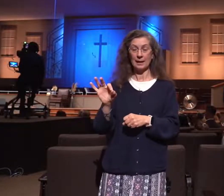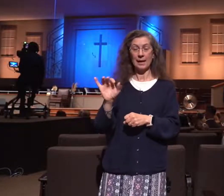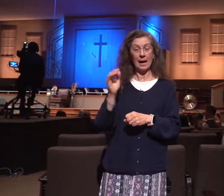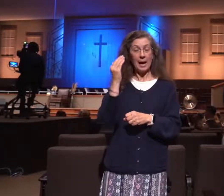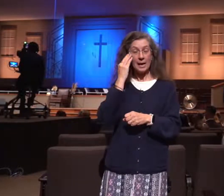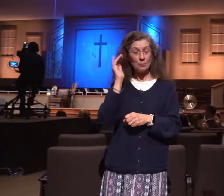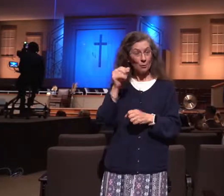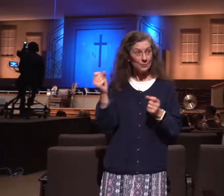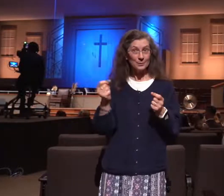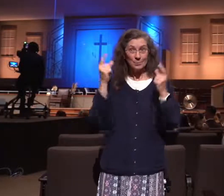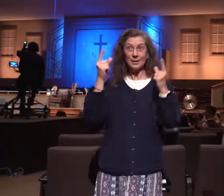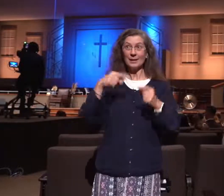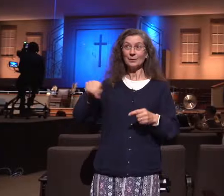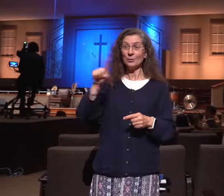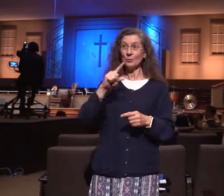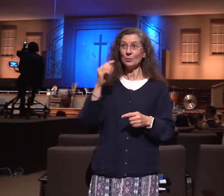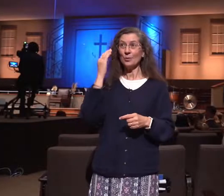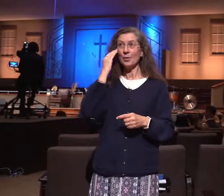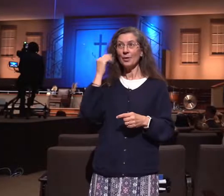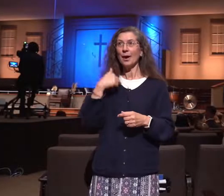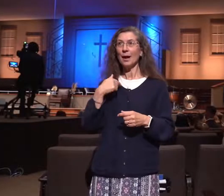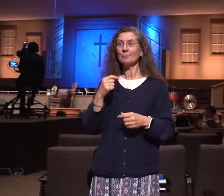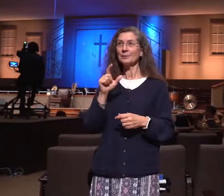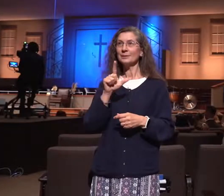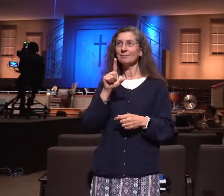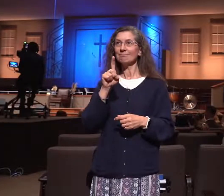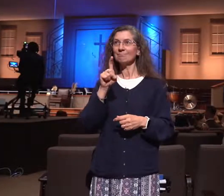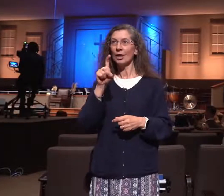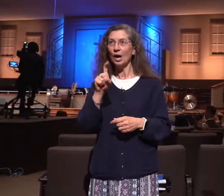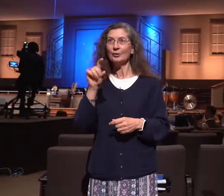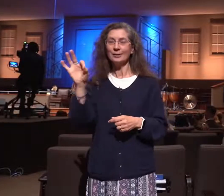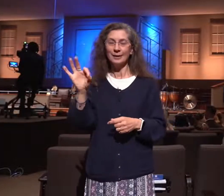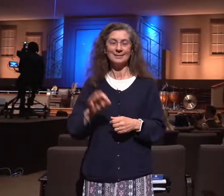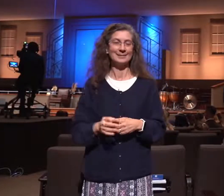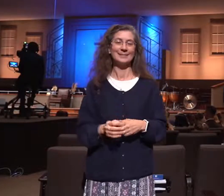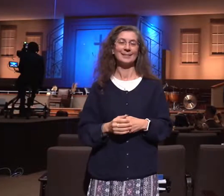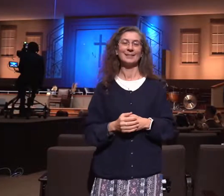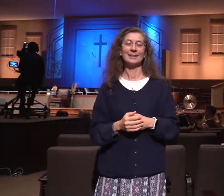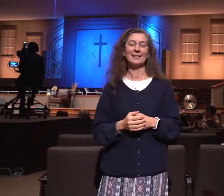you. You thought I was 109, amen.